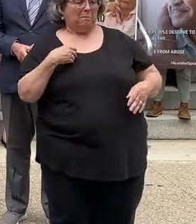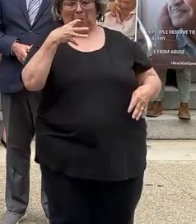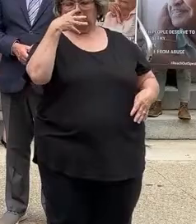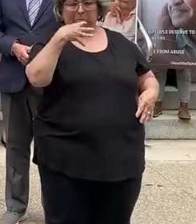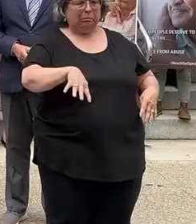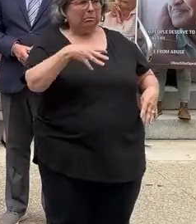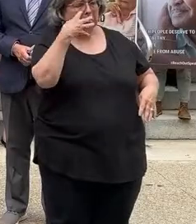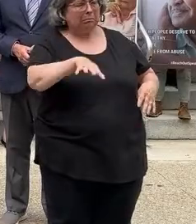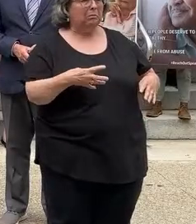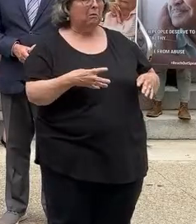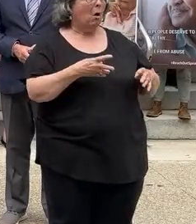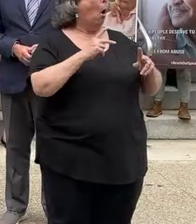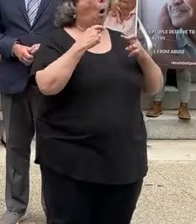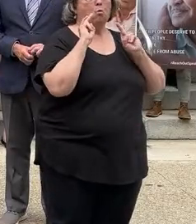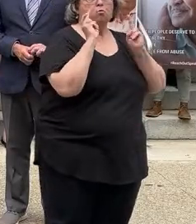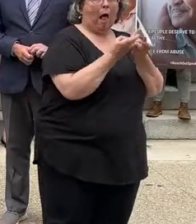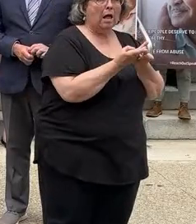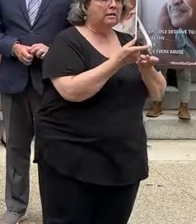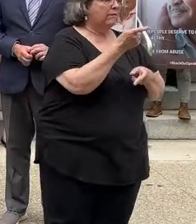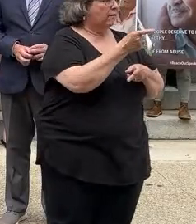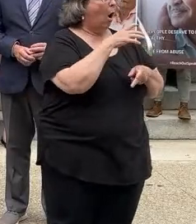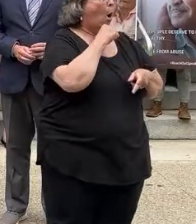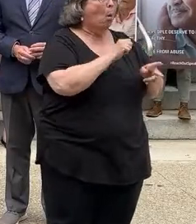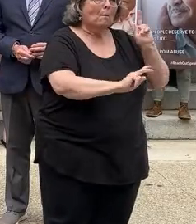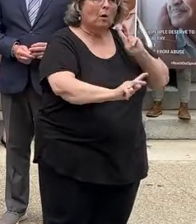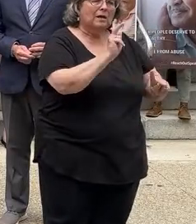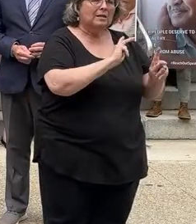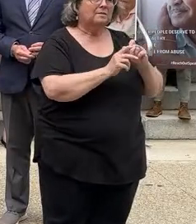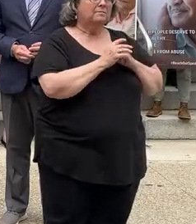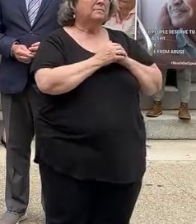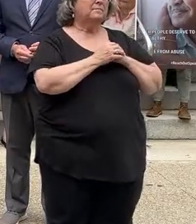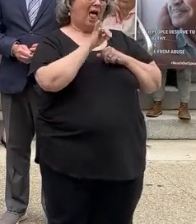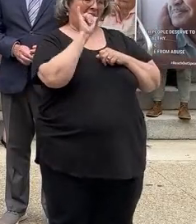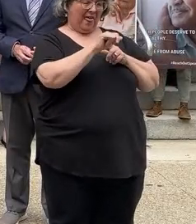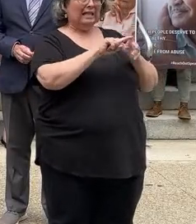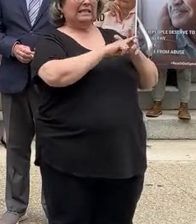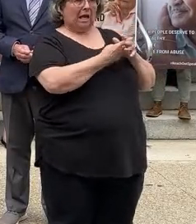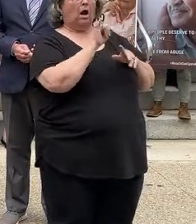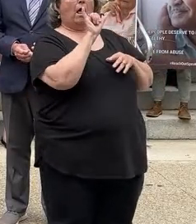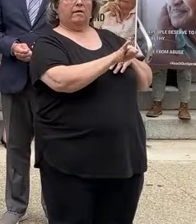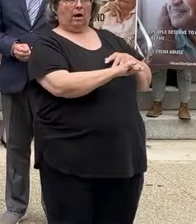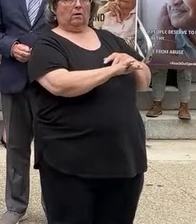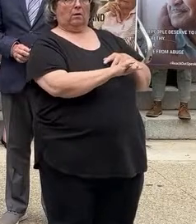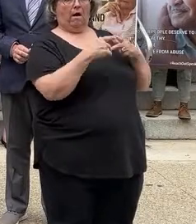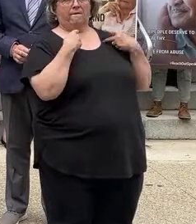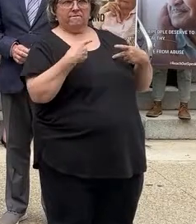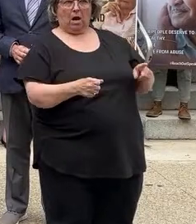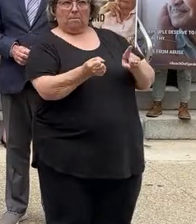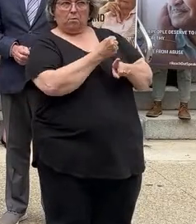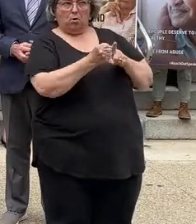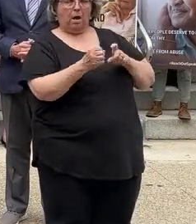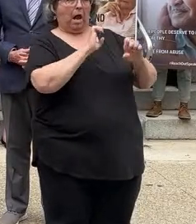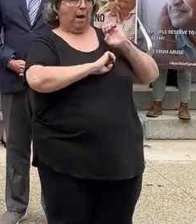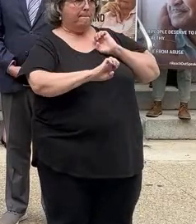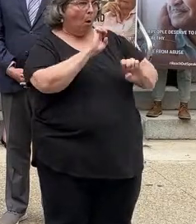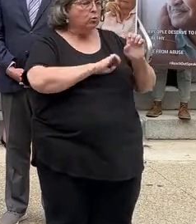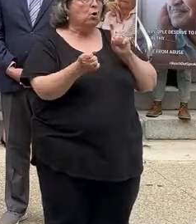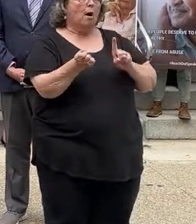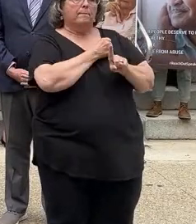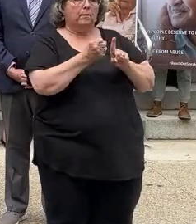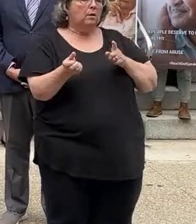close relatives of an elderly person, that's where it starts, whether it's physical abuse, emotional